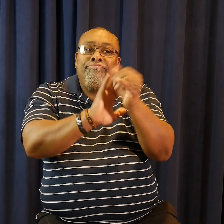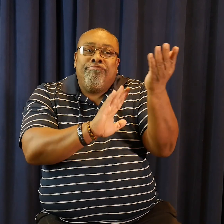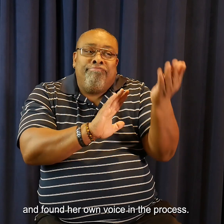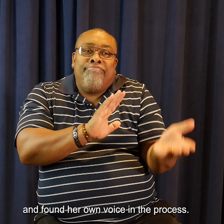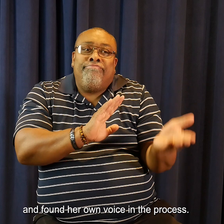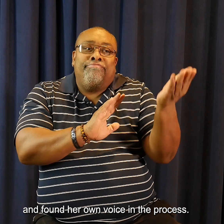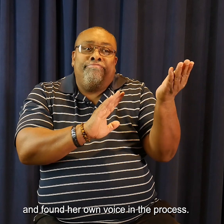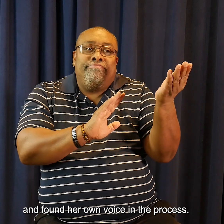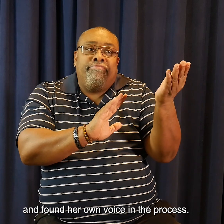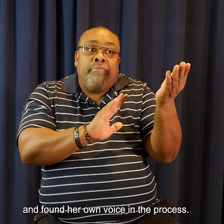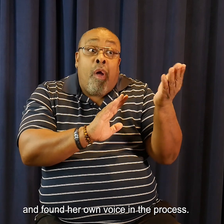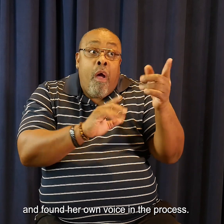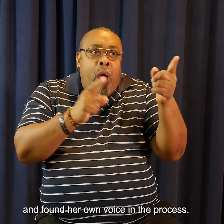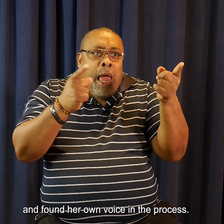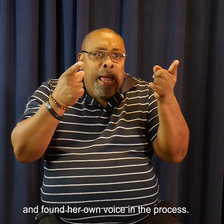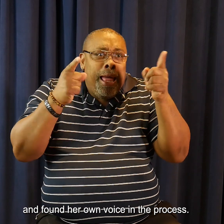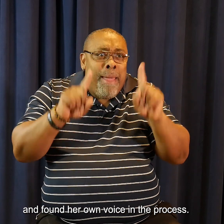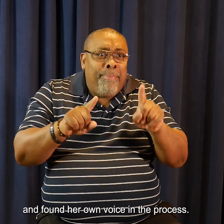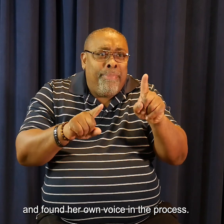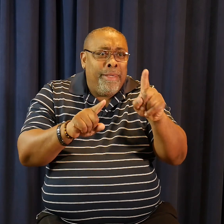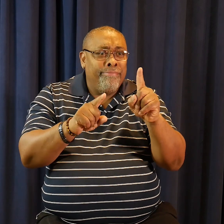and found her own voice in the process.